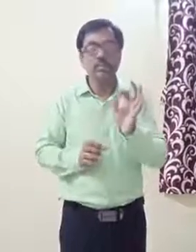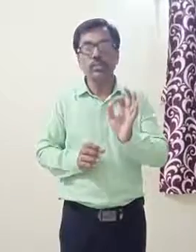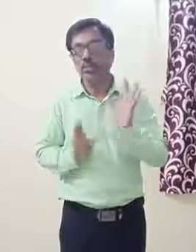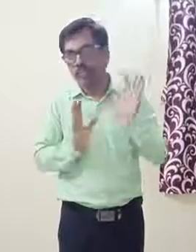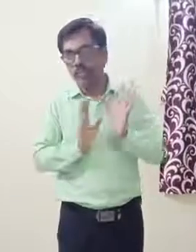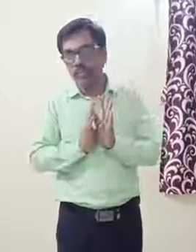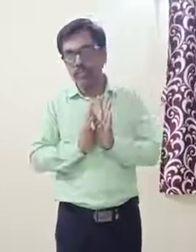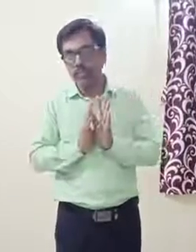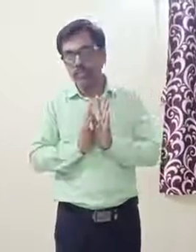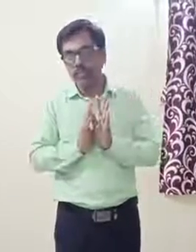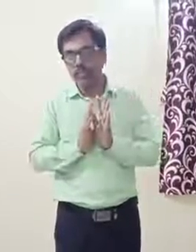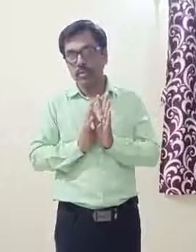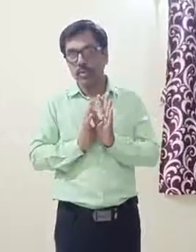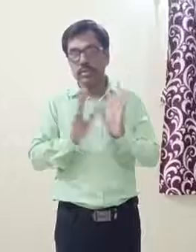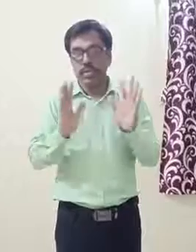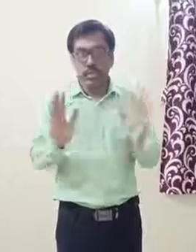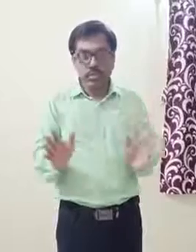rule. So in this way,